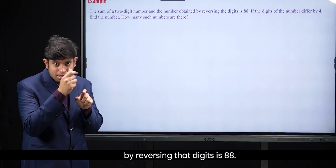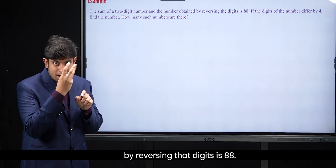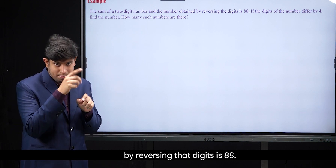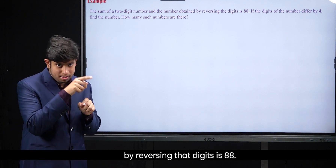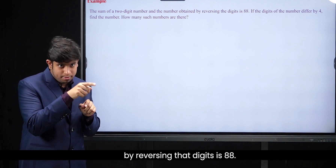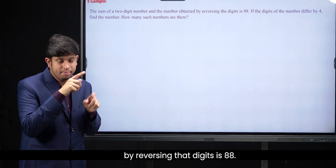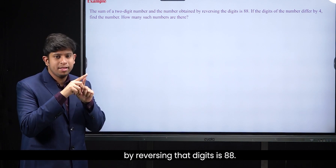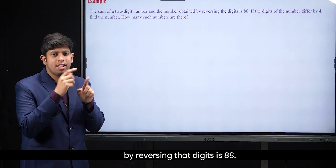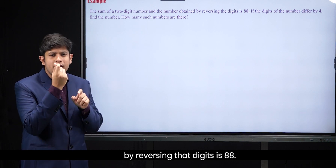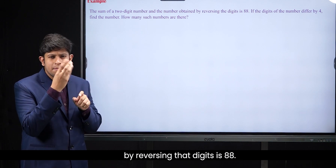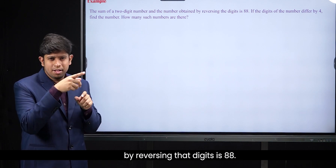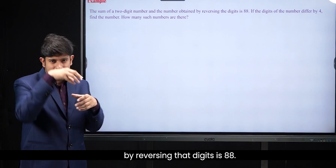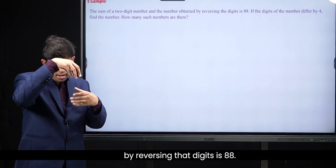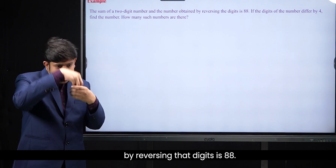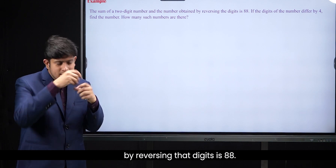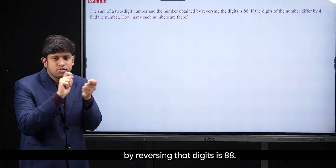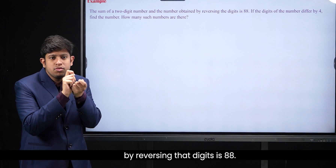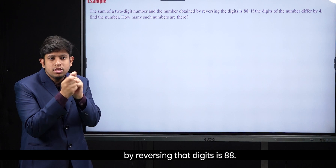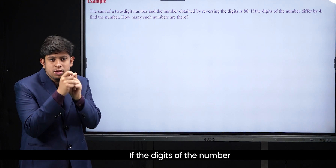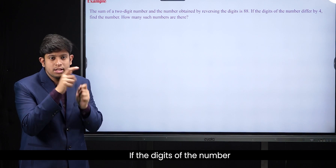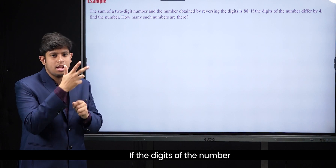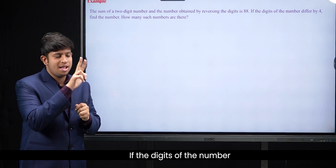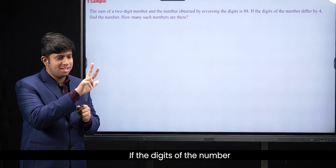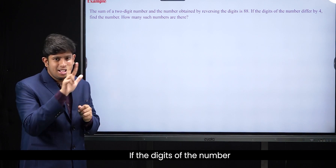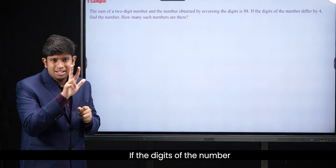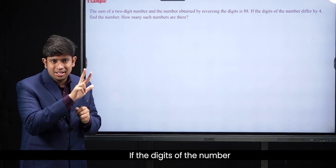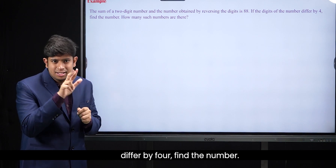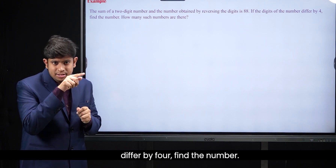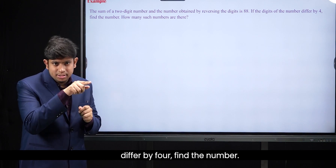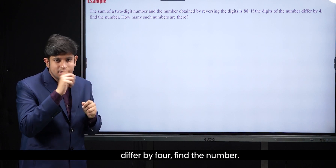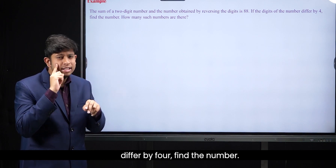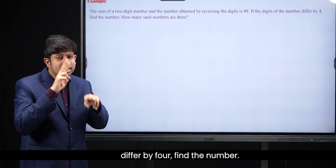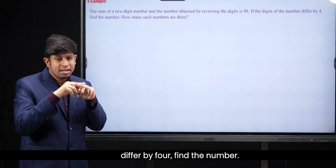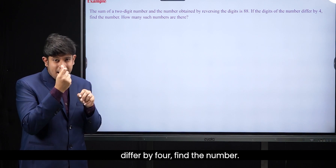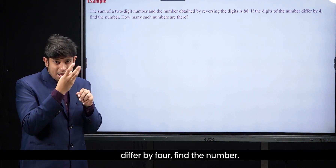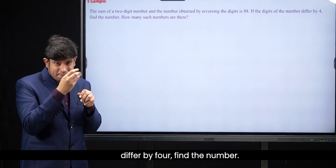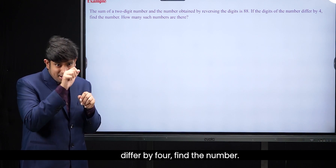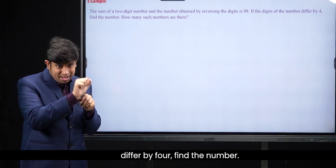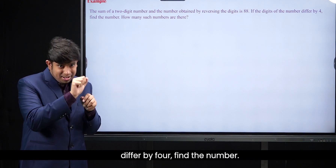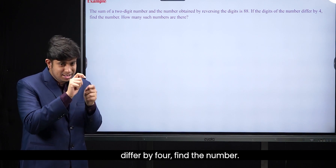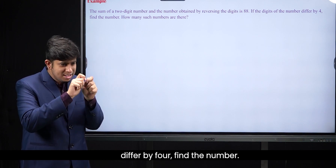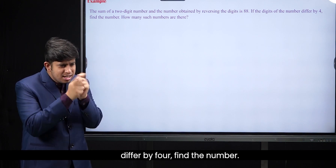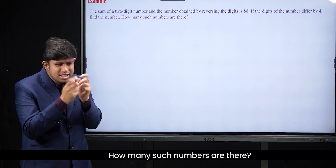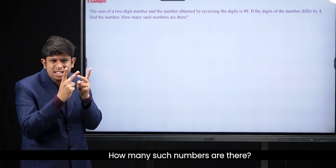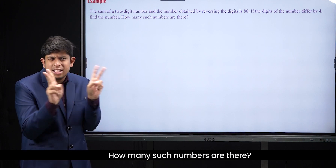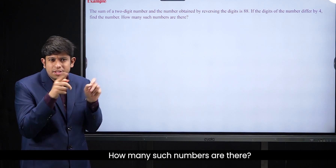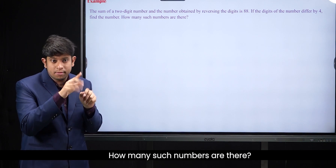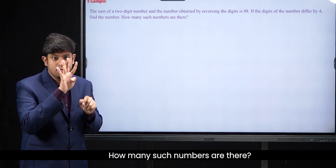by reversing the digits is 88. If the digits of the number differ by 4, find the number. How many such numbers